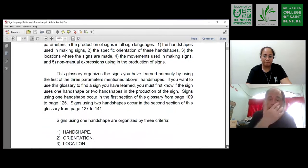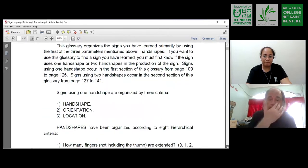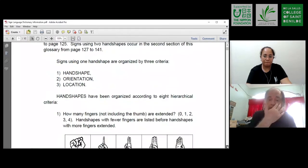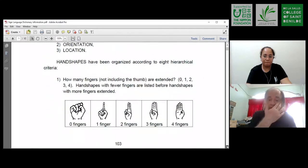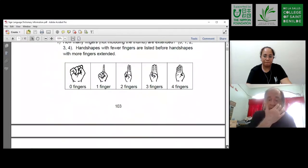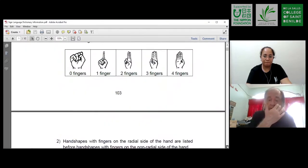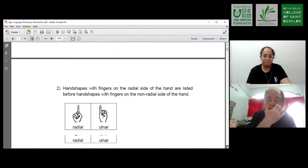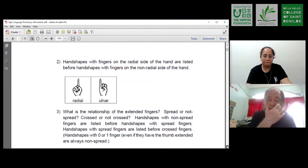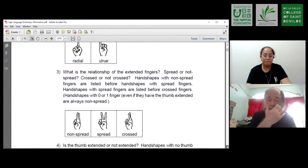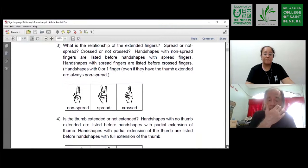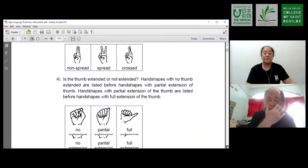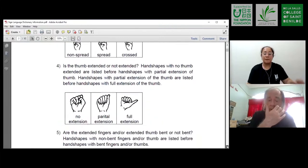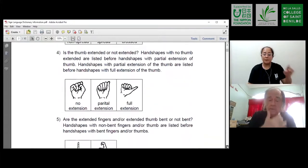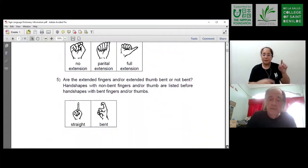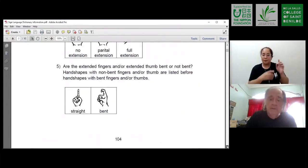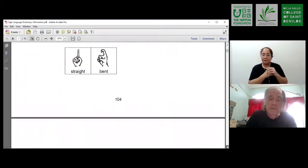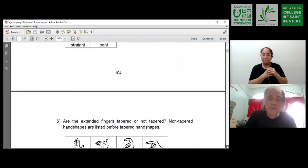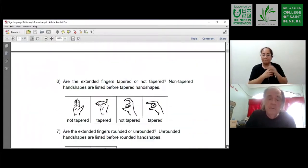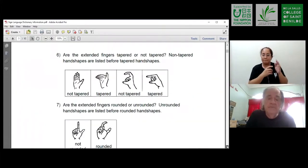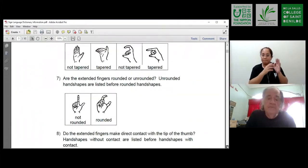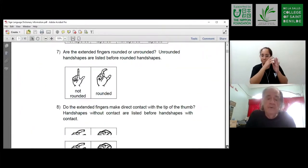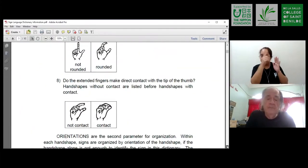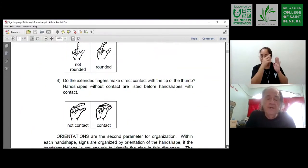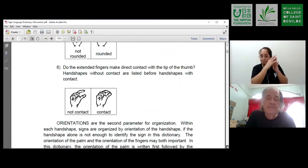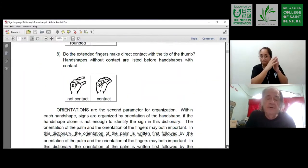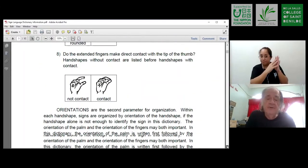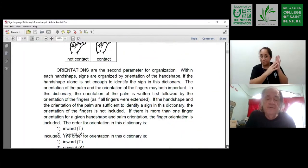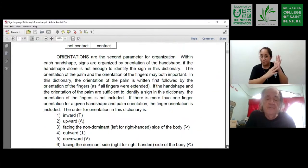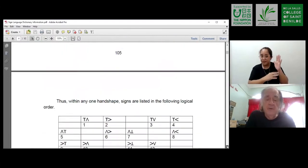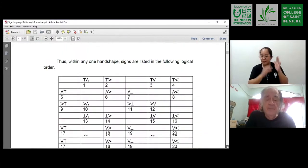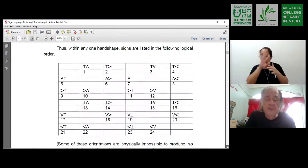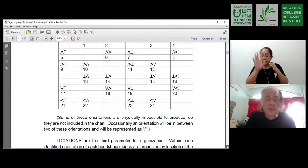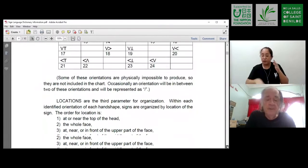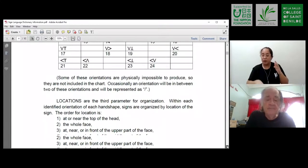And this one shows you the full completed version for Myanmar.